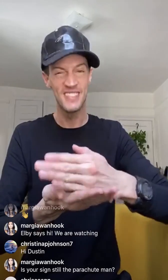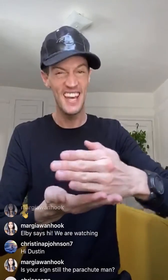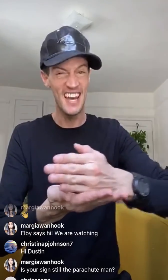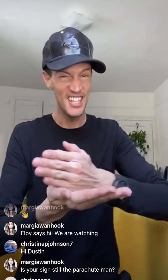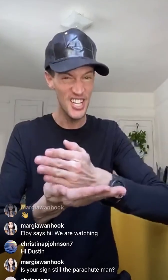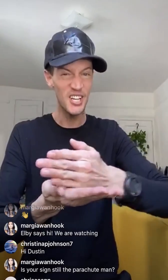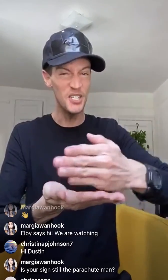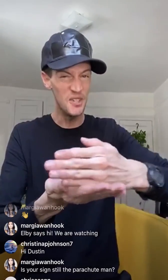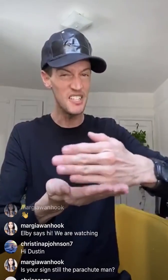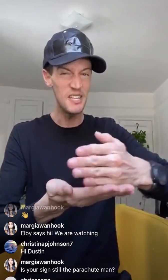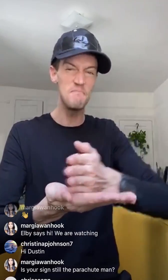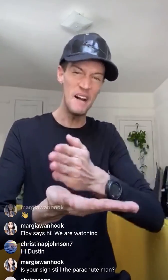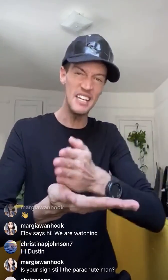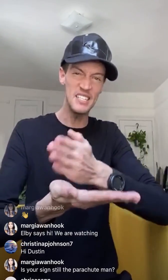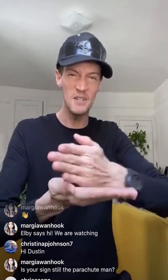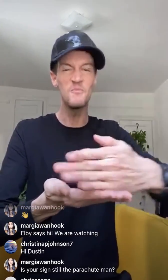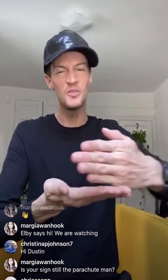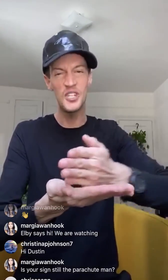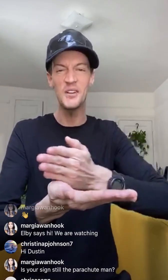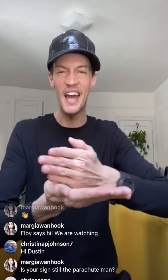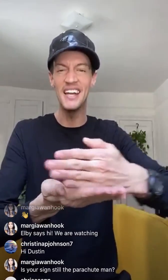volunteer. Show me serve.